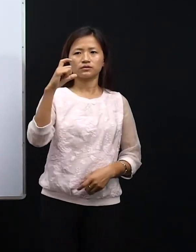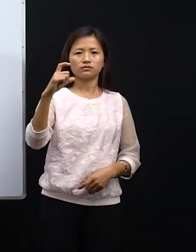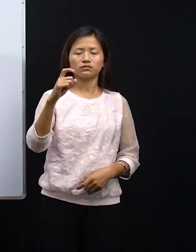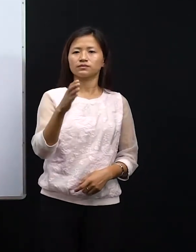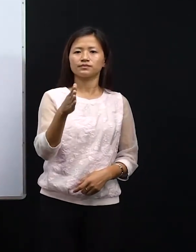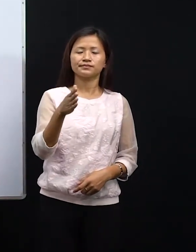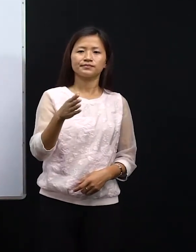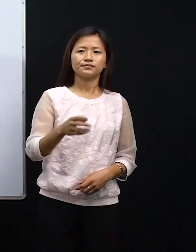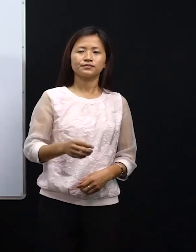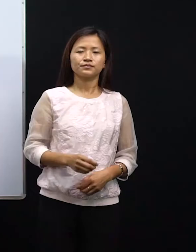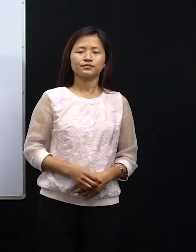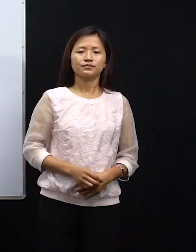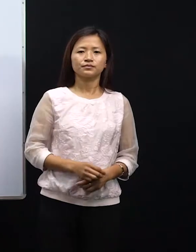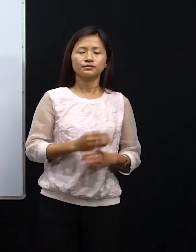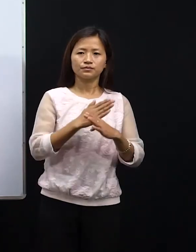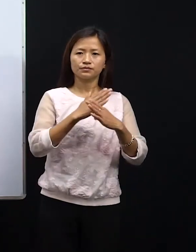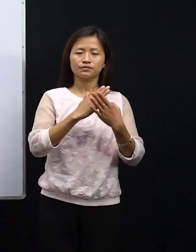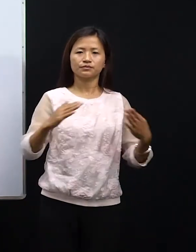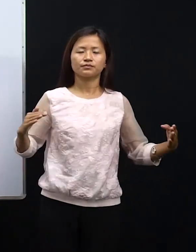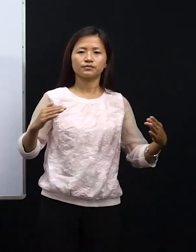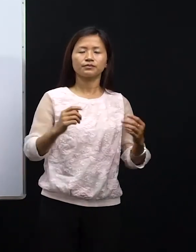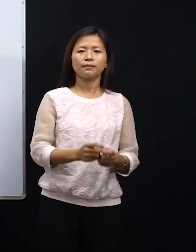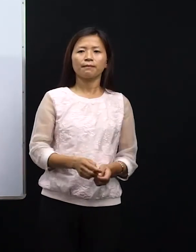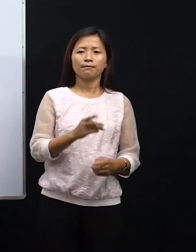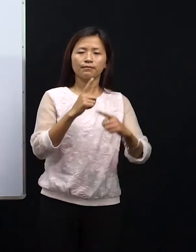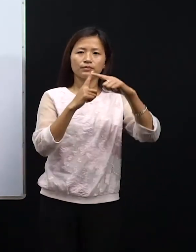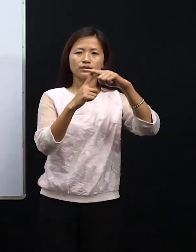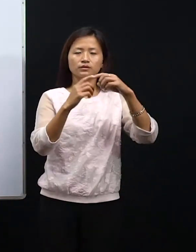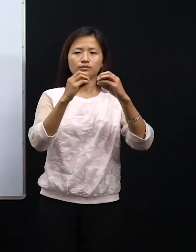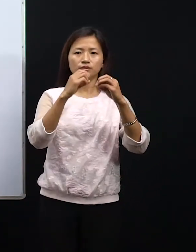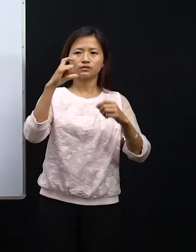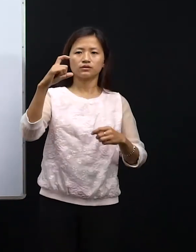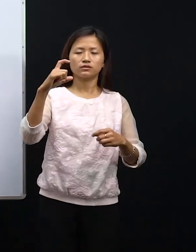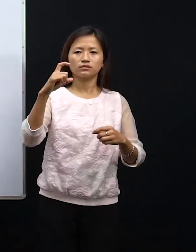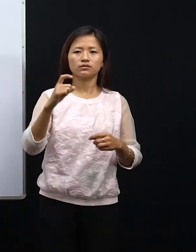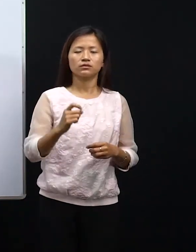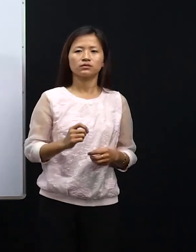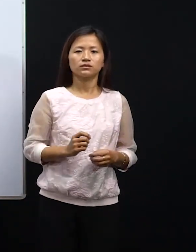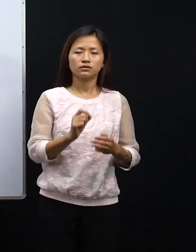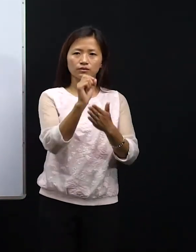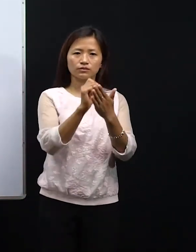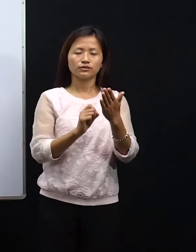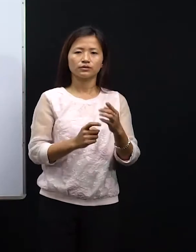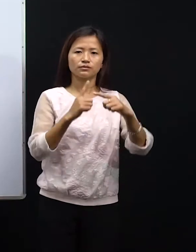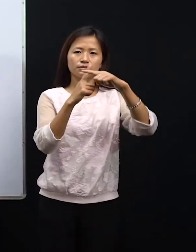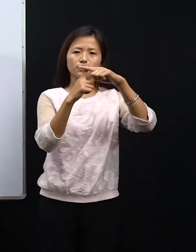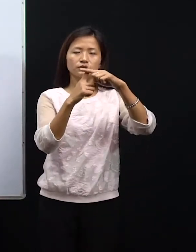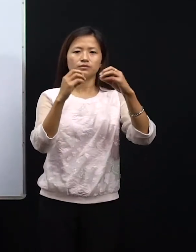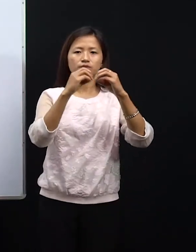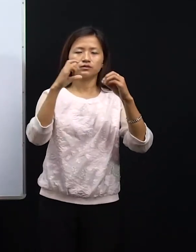it separately again. Plus bc, in the first expression there is no bc, so I will write it as plus